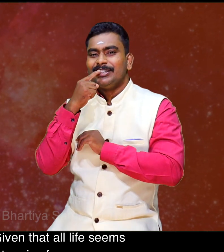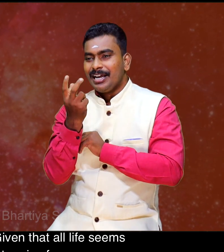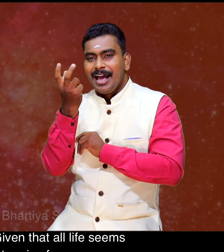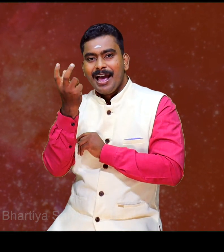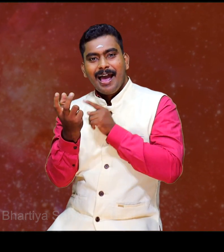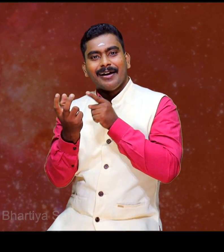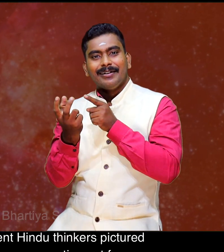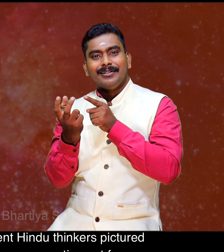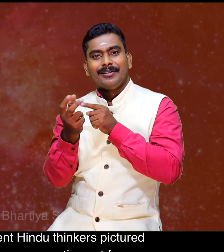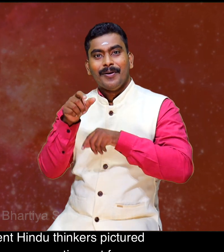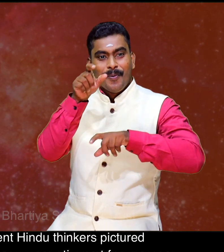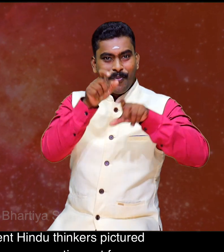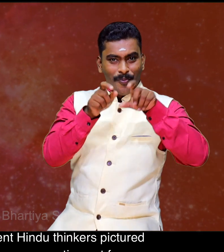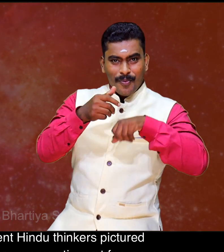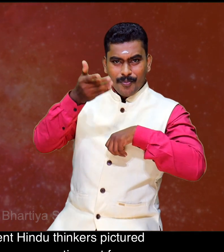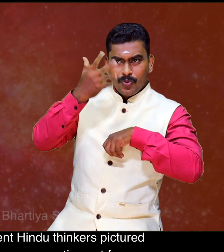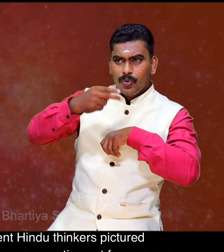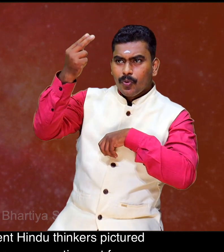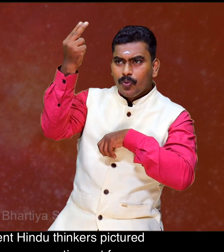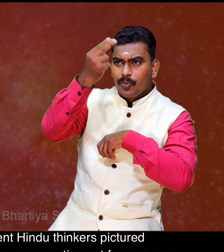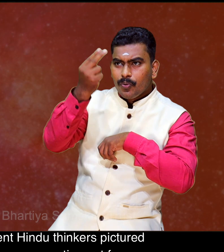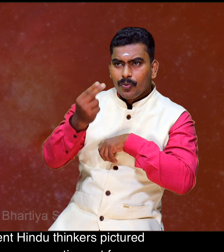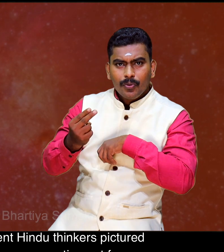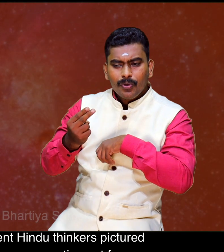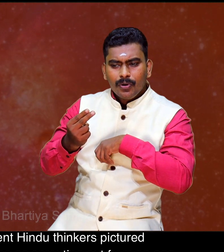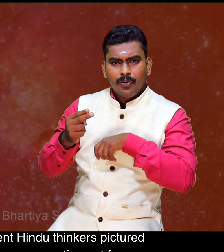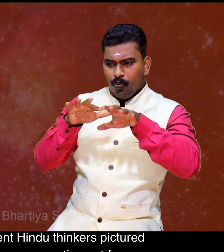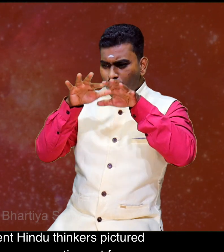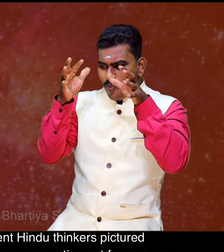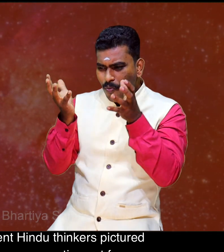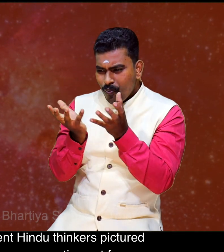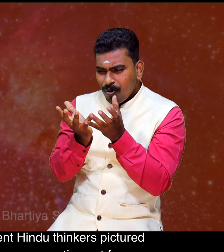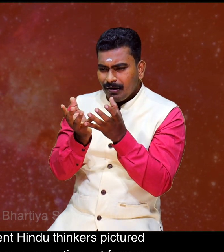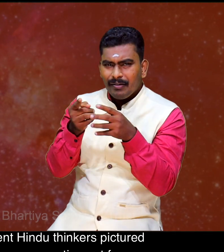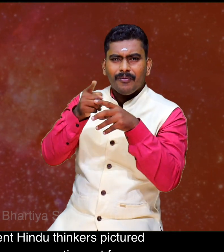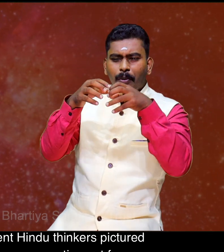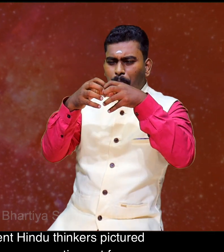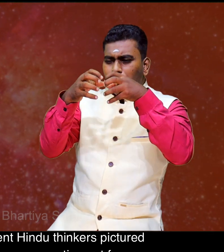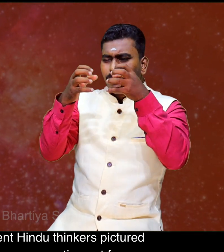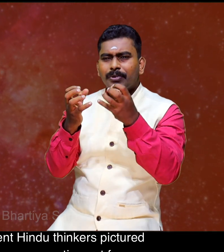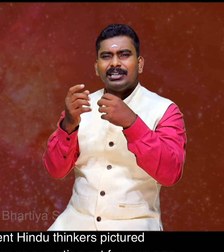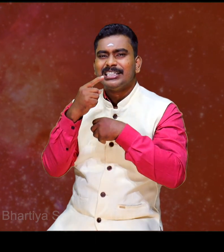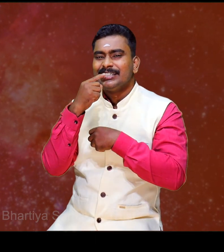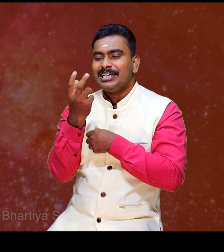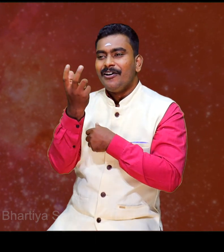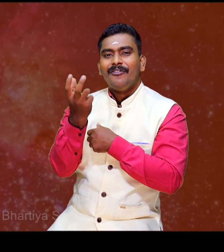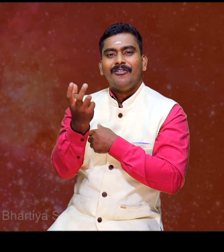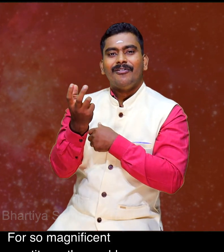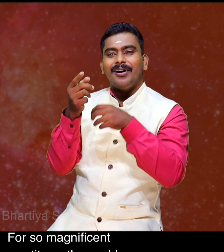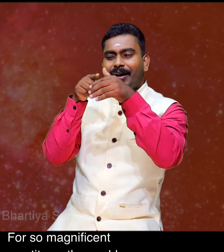egg, the ancient Hindu thinkers pictured the world too as sprouting out from an egg. For